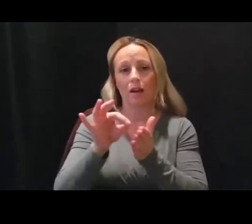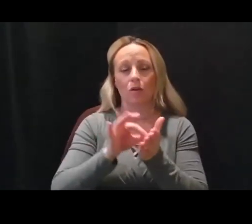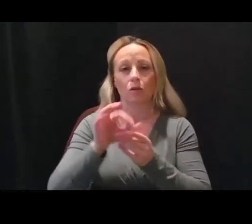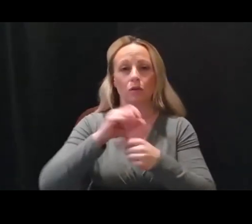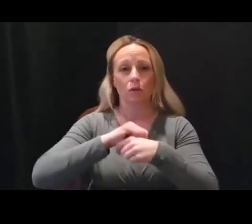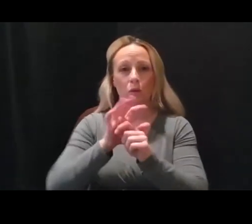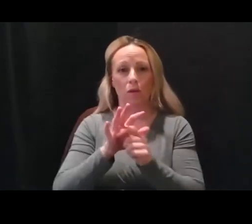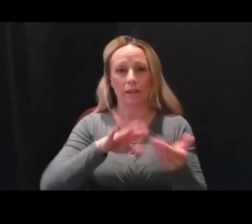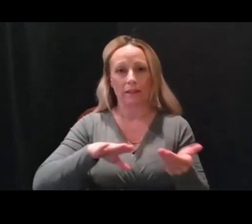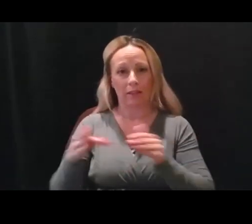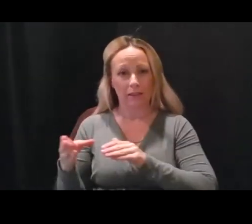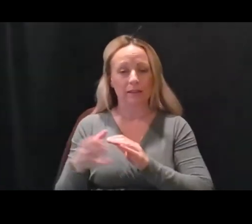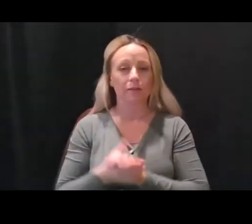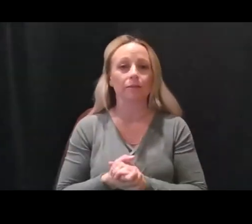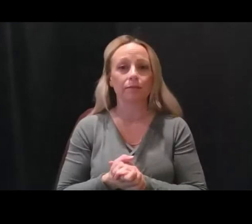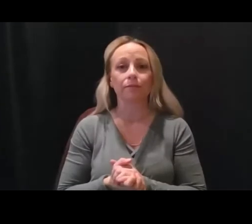deaths.